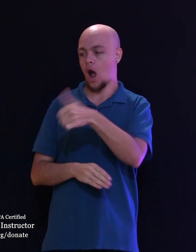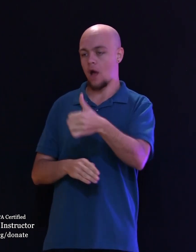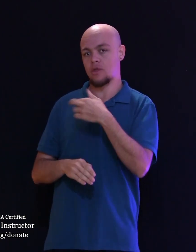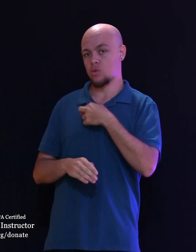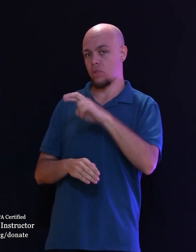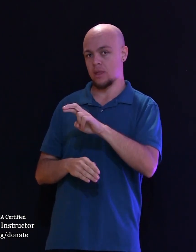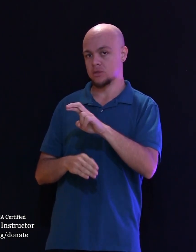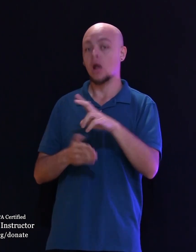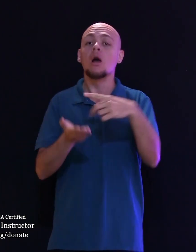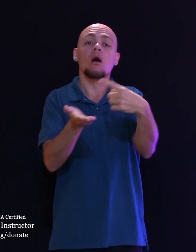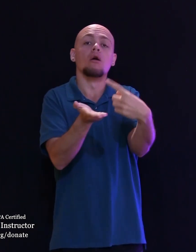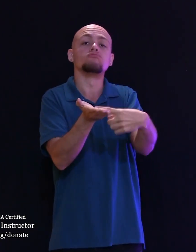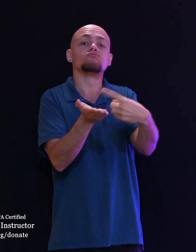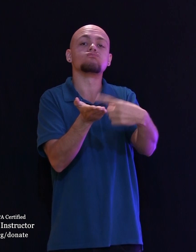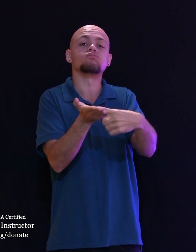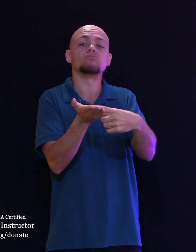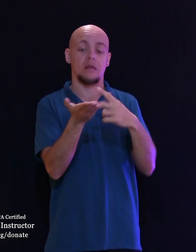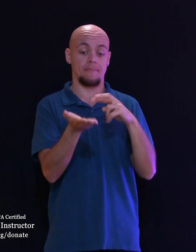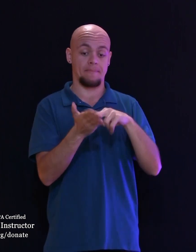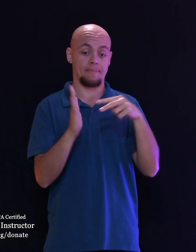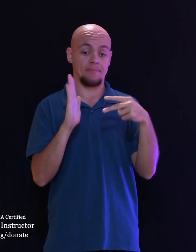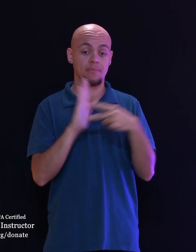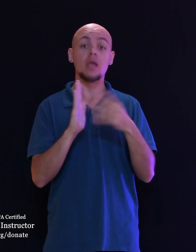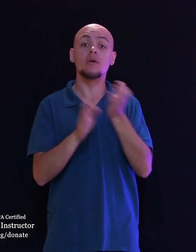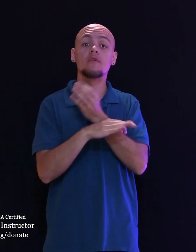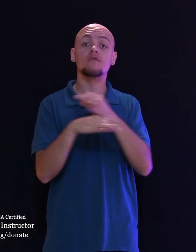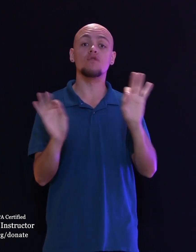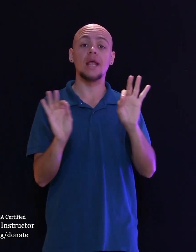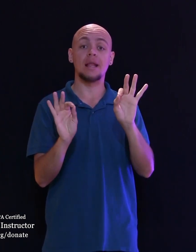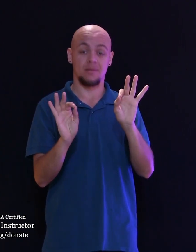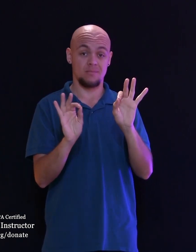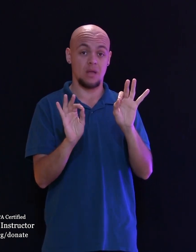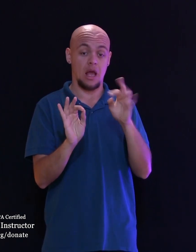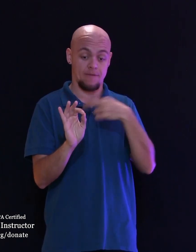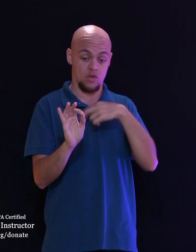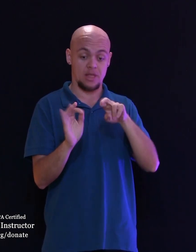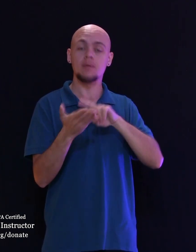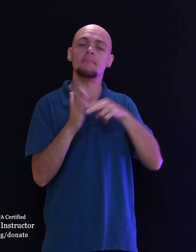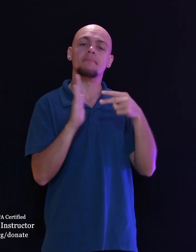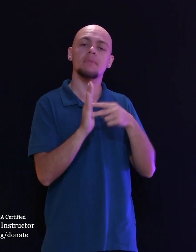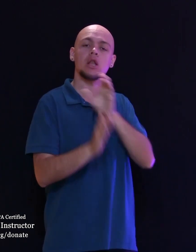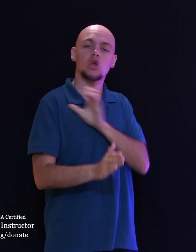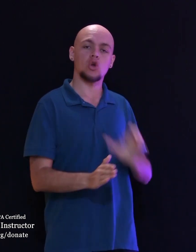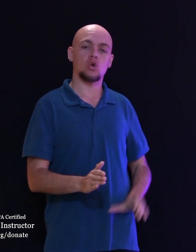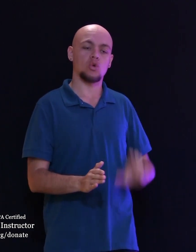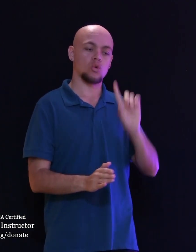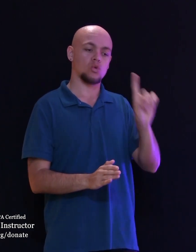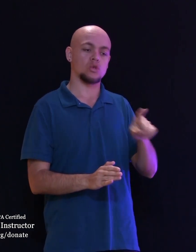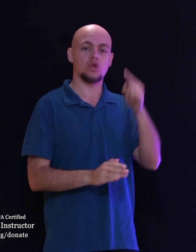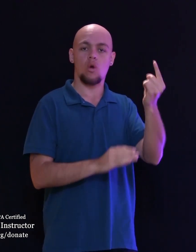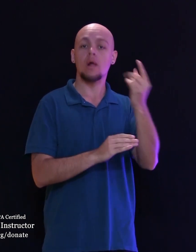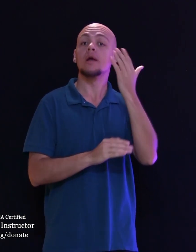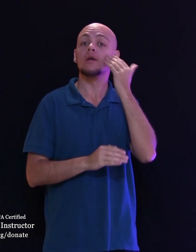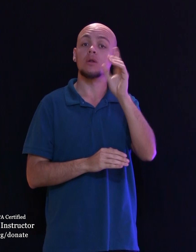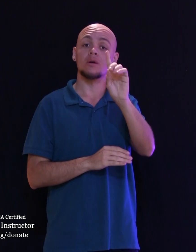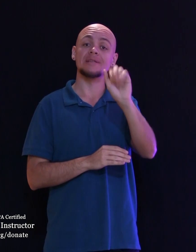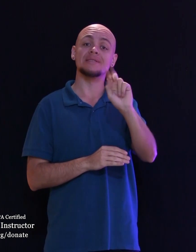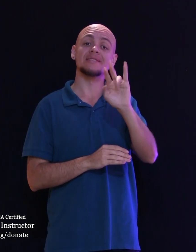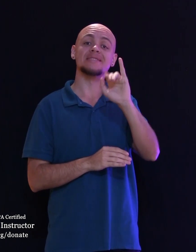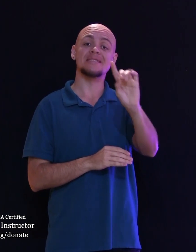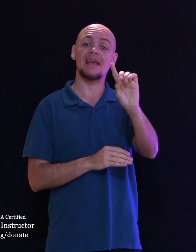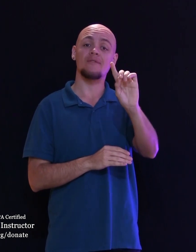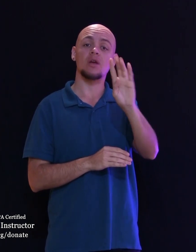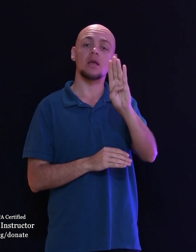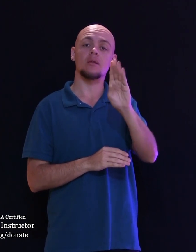when the Constitution talks about, freedom of religion, it's only for Christians. You have some people like David Barton,